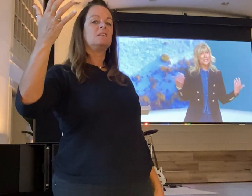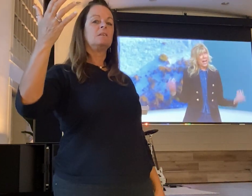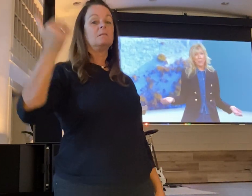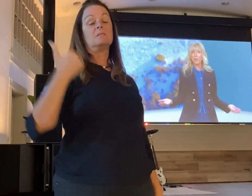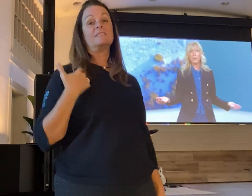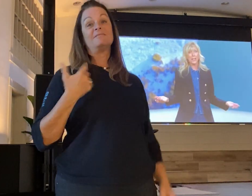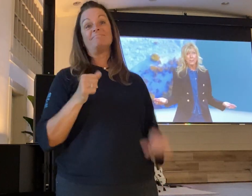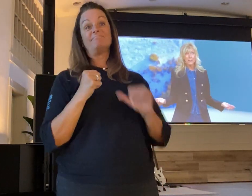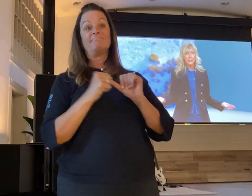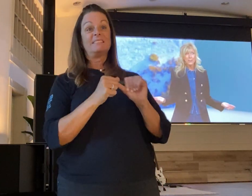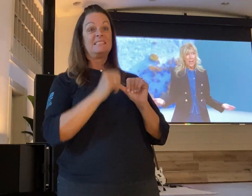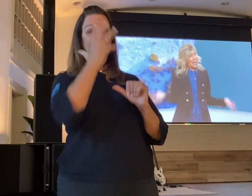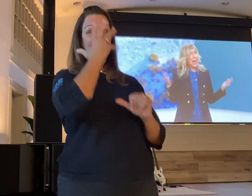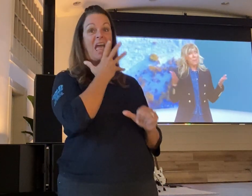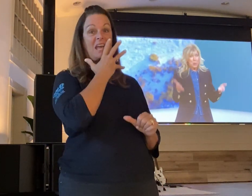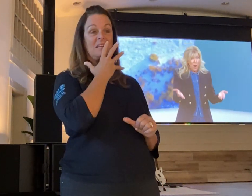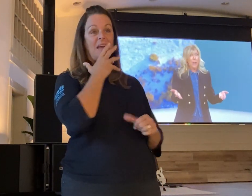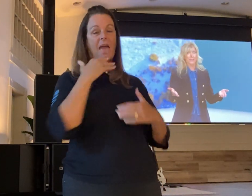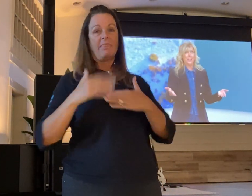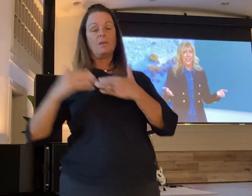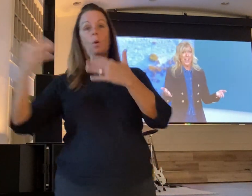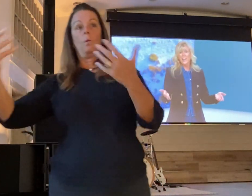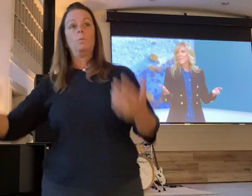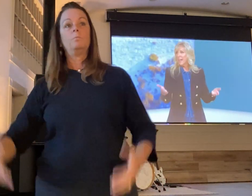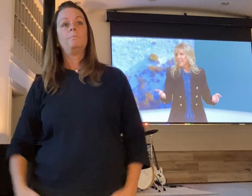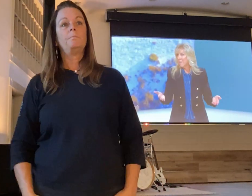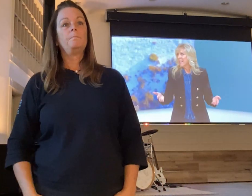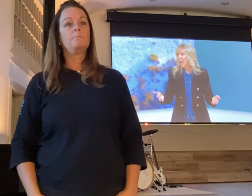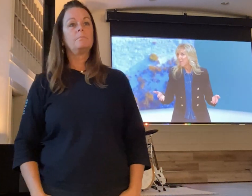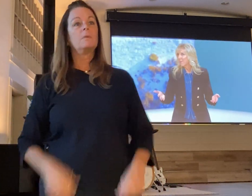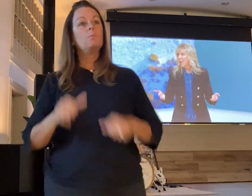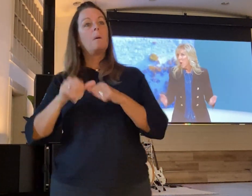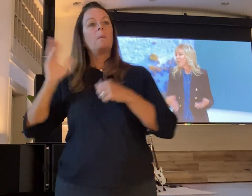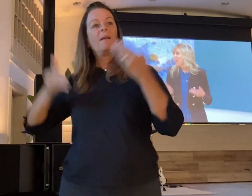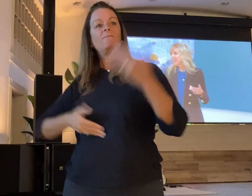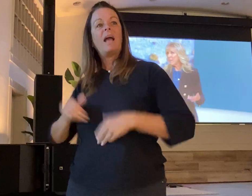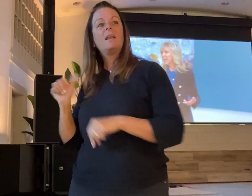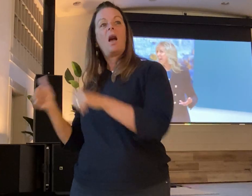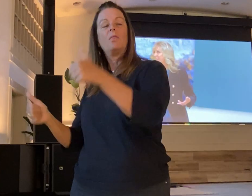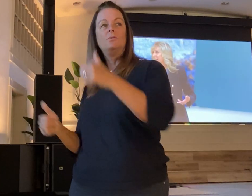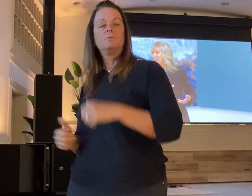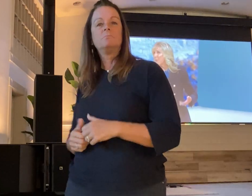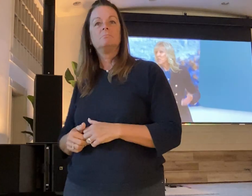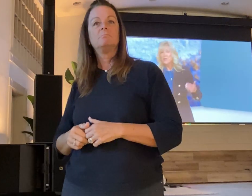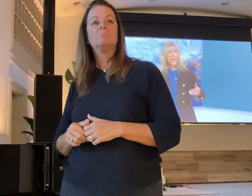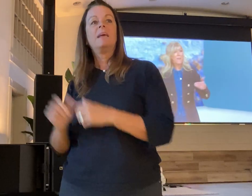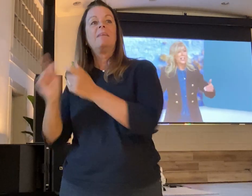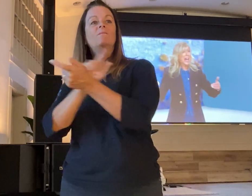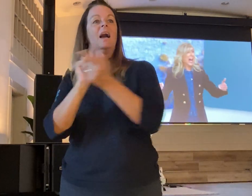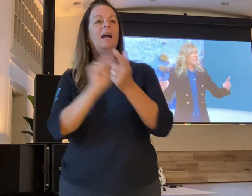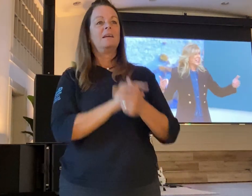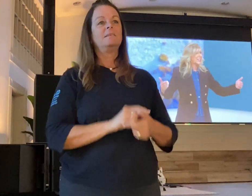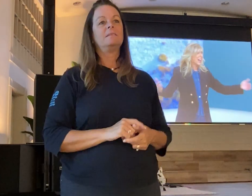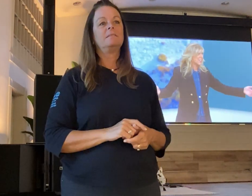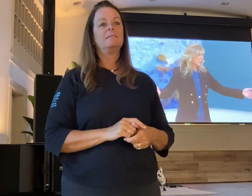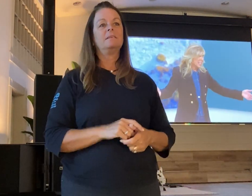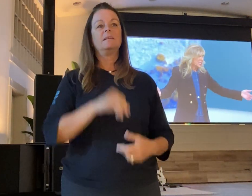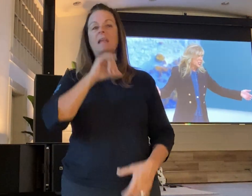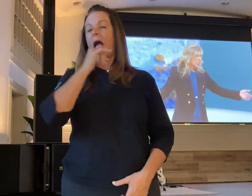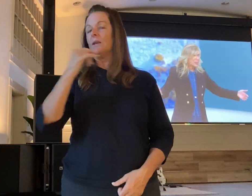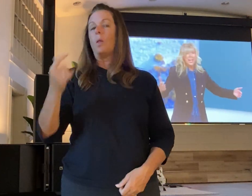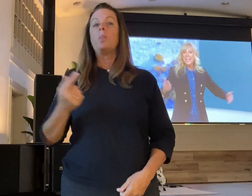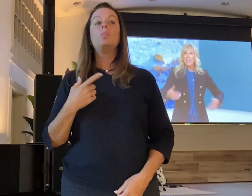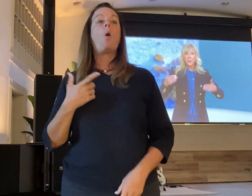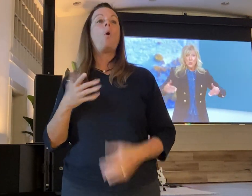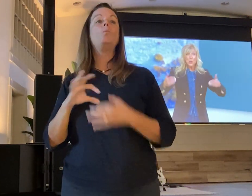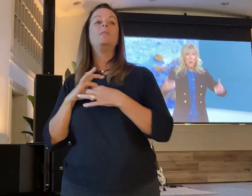you, you just be sad for a minute and move on and invite somebody else or invite them again. Because you're never going to have these kinds